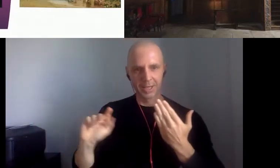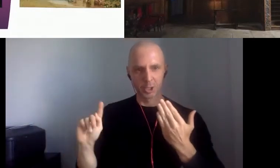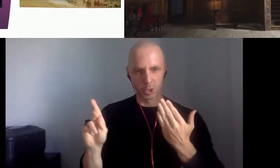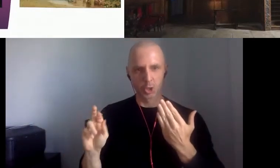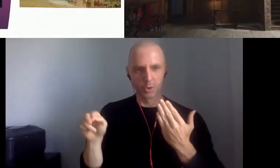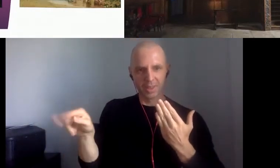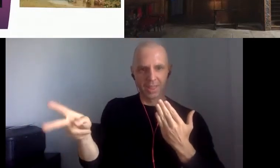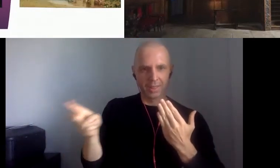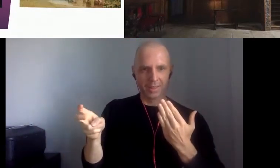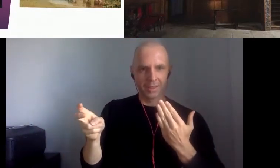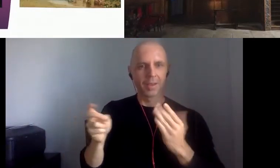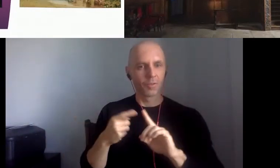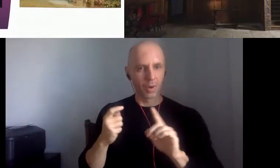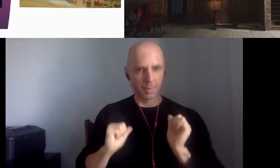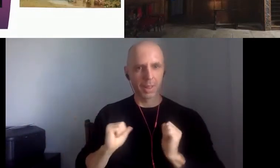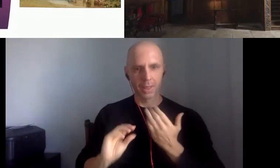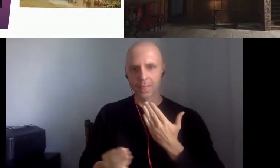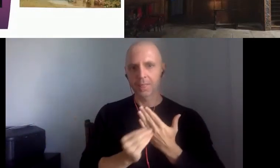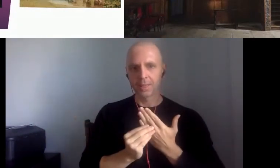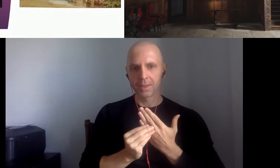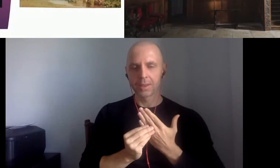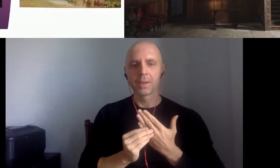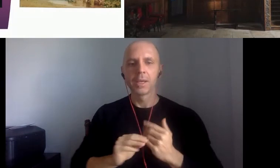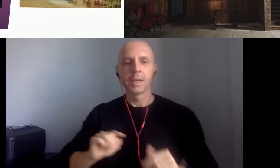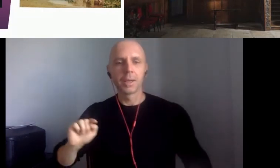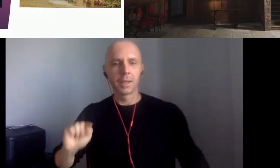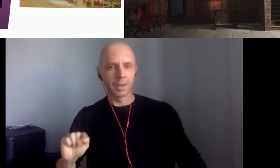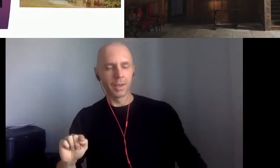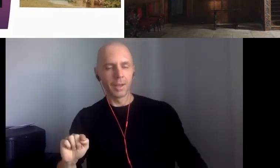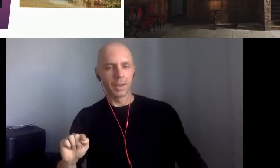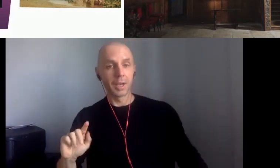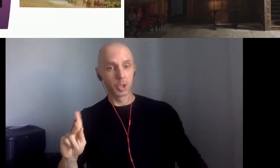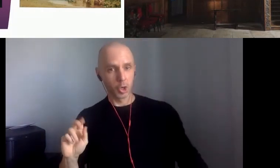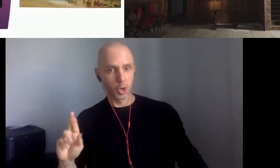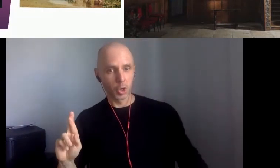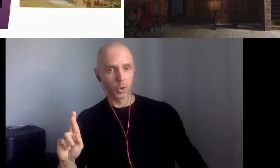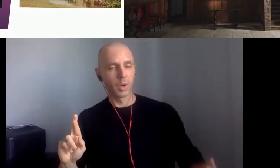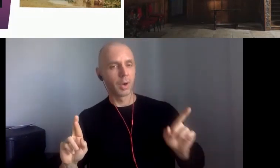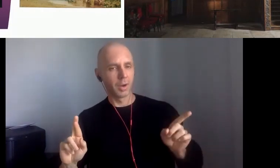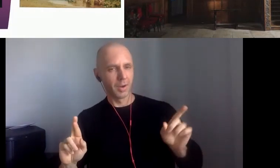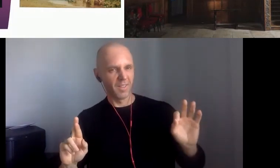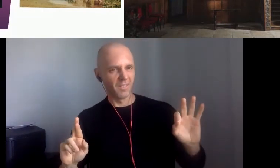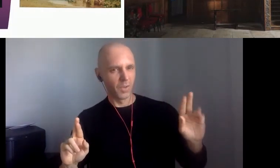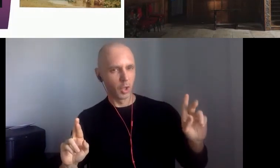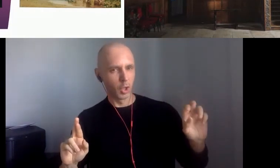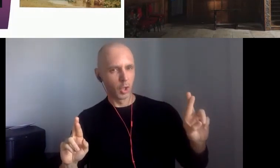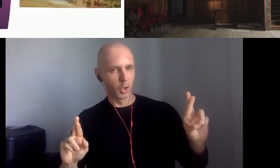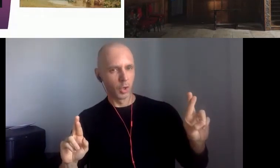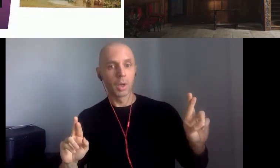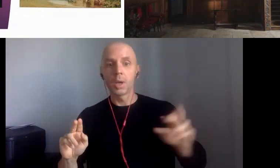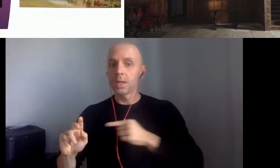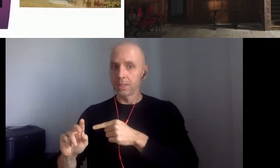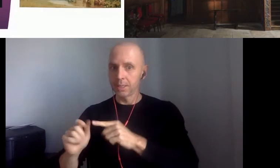his patronage by Jack Fuller. And remember, Turner has sympathies for radical causes. You know, for example, he's